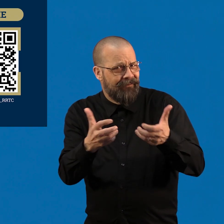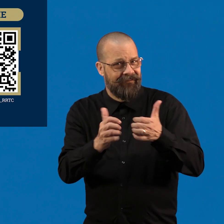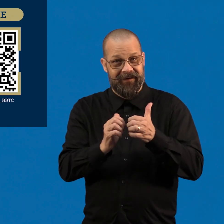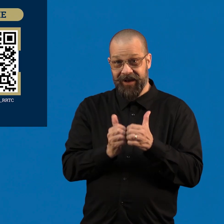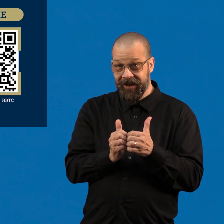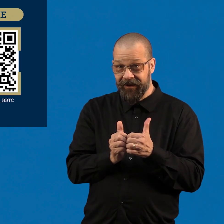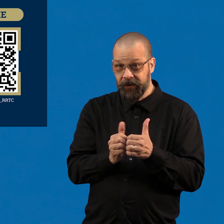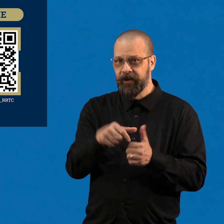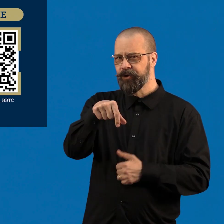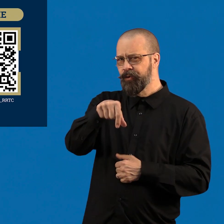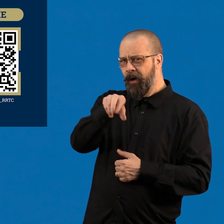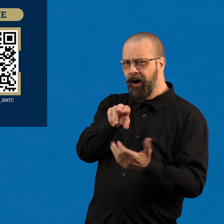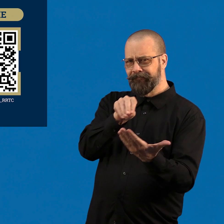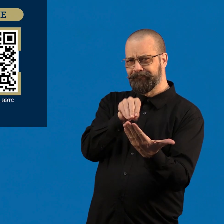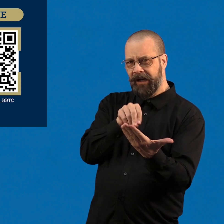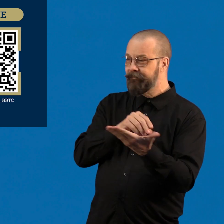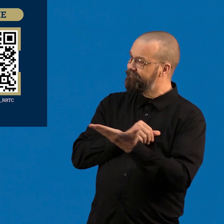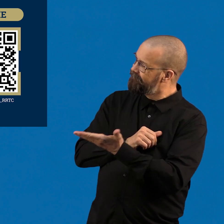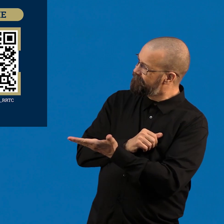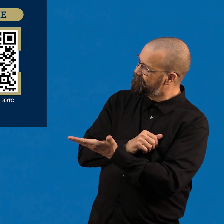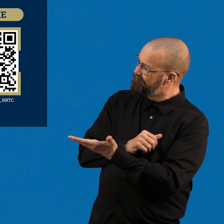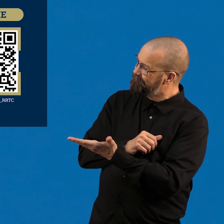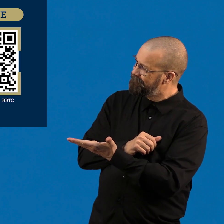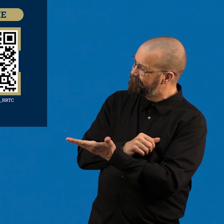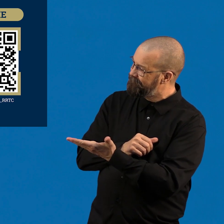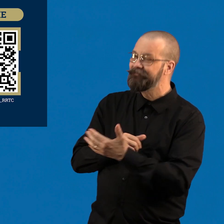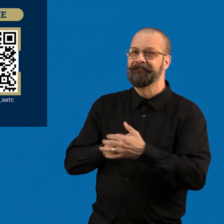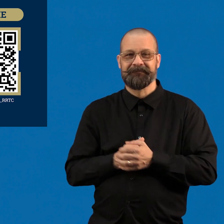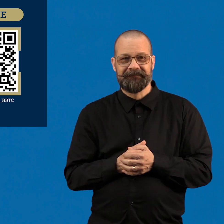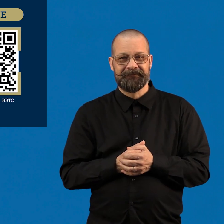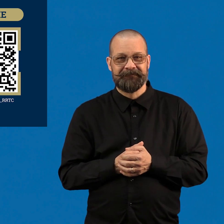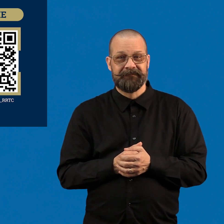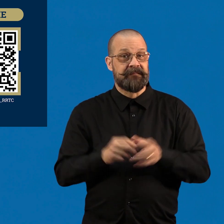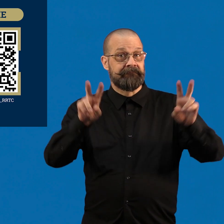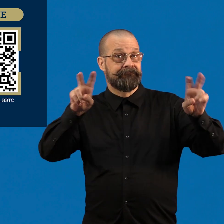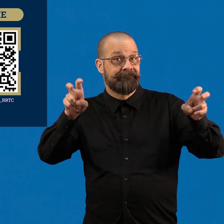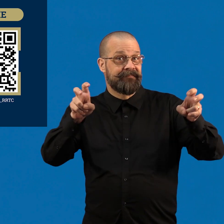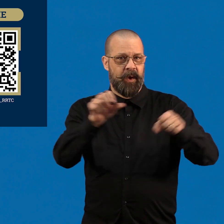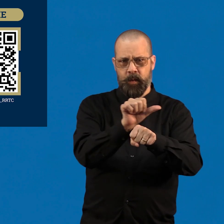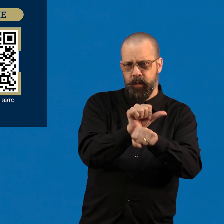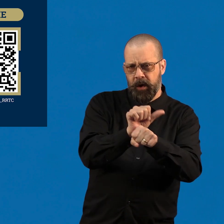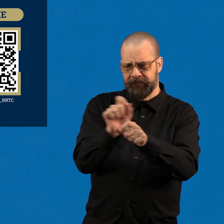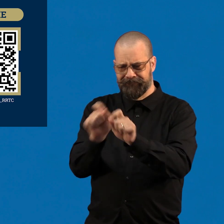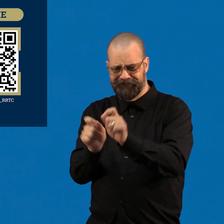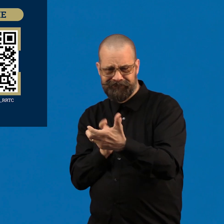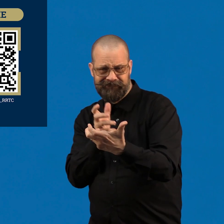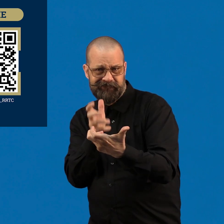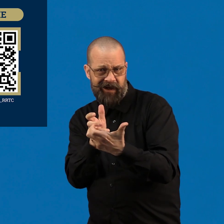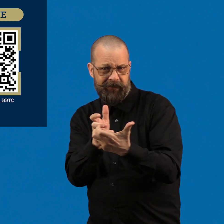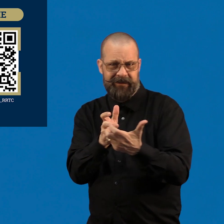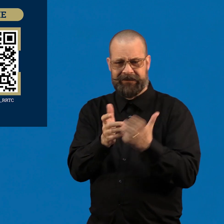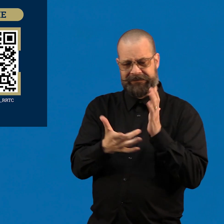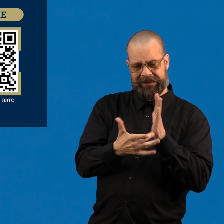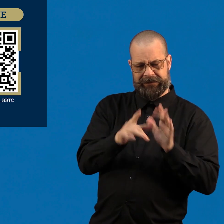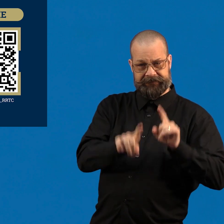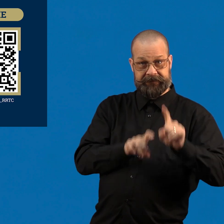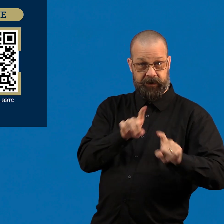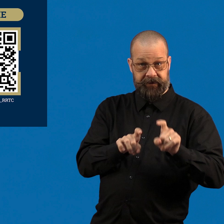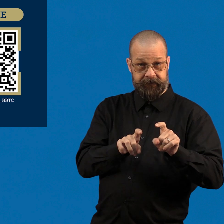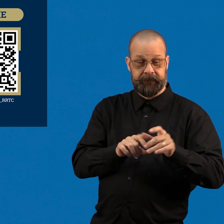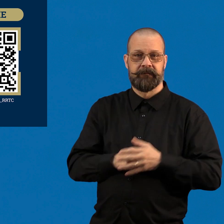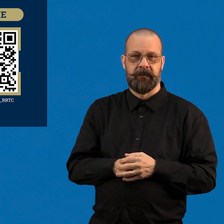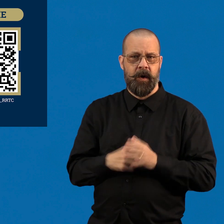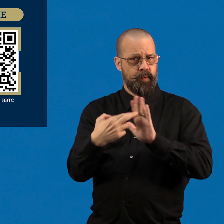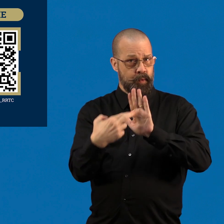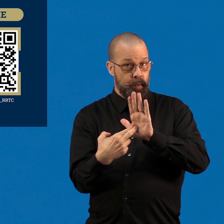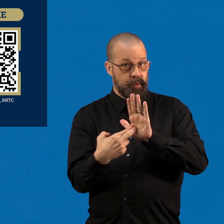Research opportunity. Work, accommodations, and technology survey. Must be at least 18 years old and have an upper and/or lower body disability